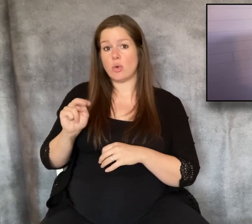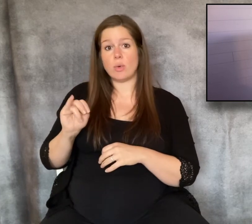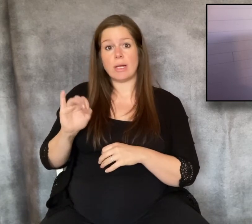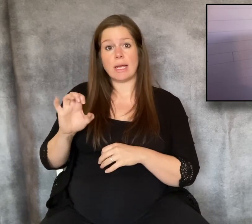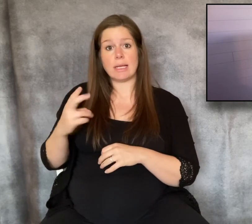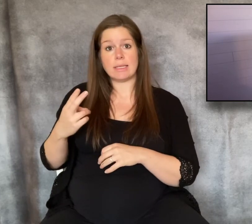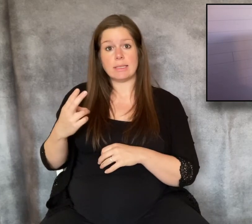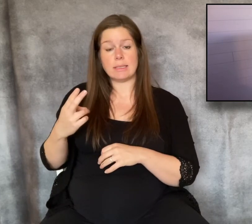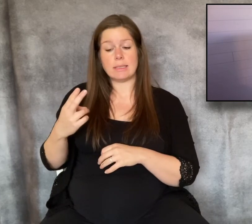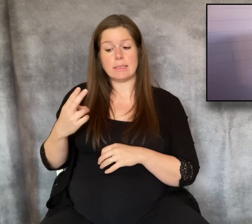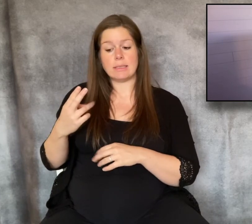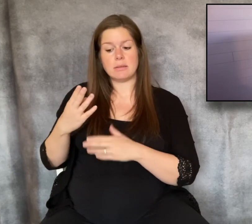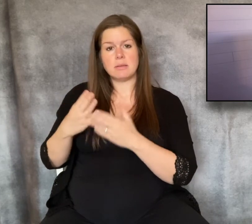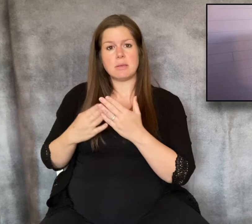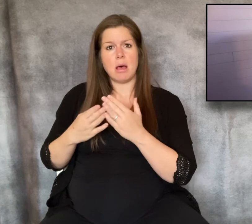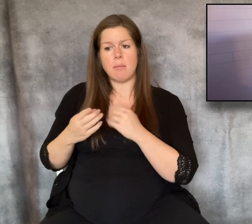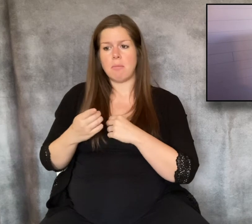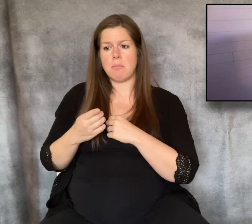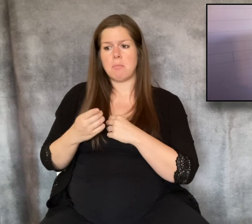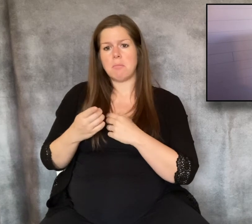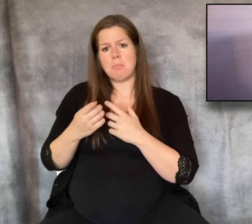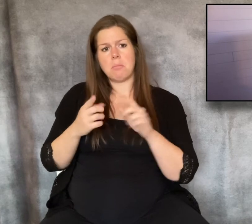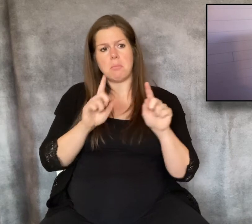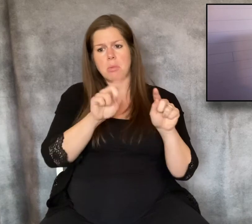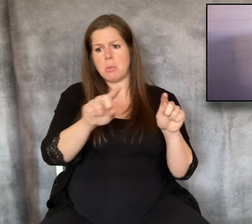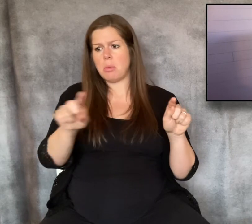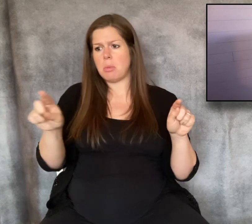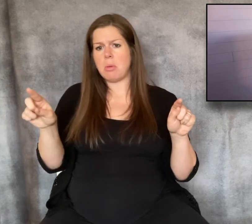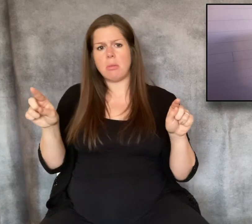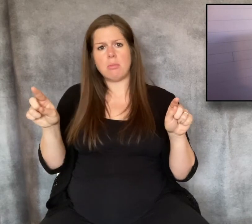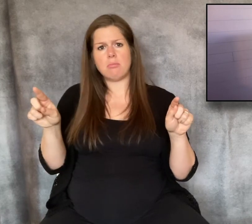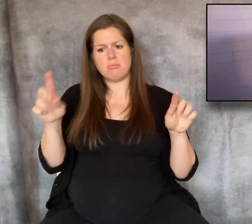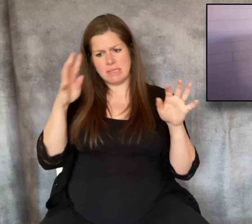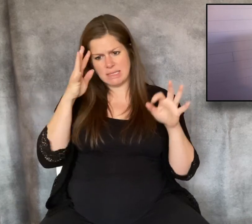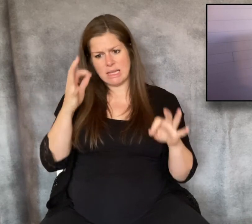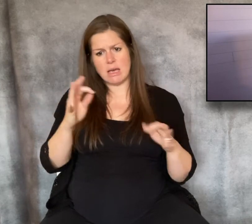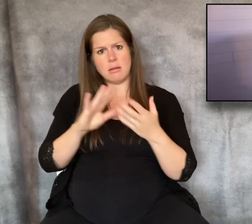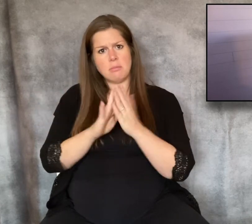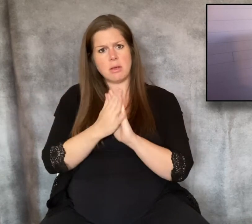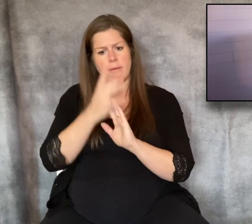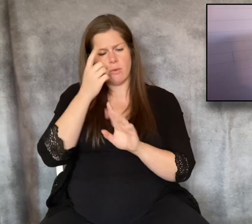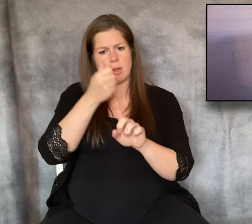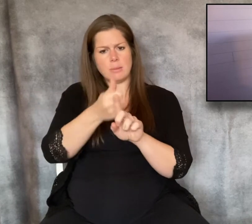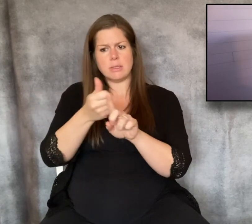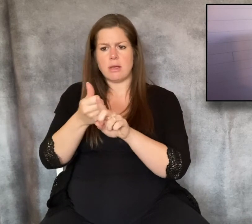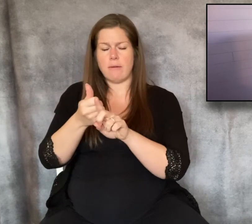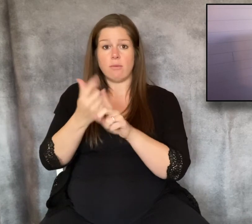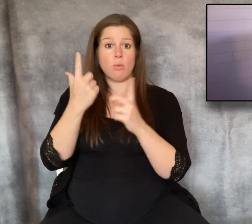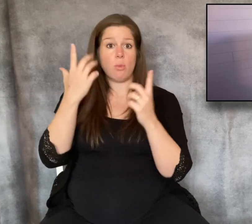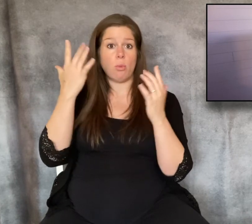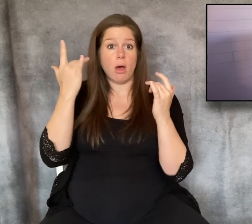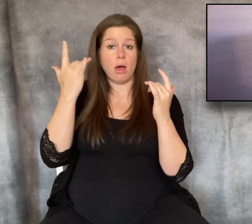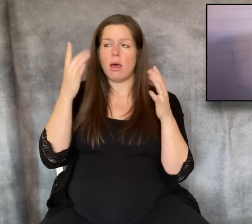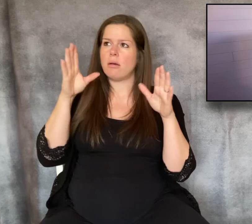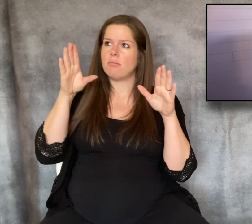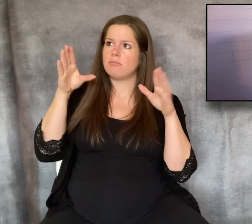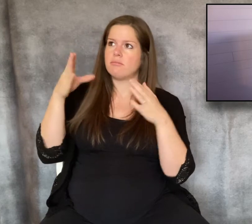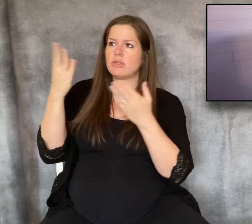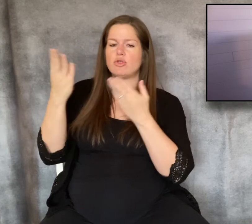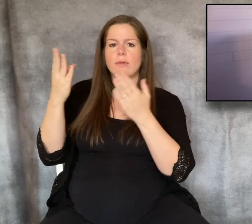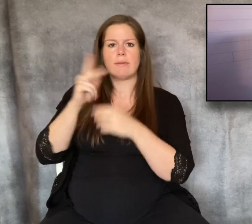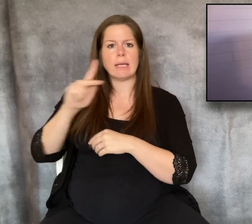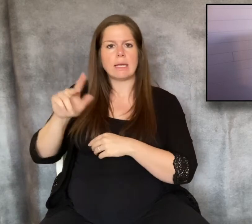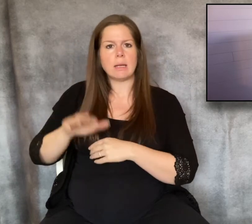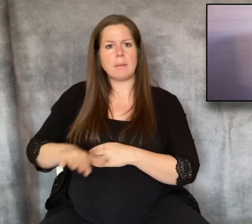eunuchs by men. And there are eunuchs who have been made themselves eunuchs for the sake of the kingdom